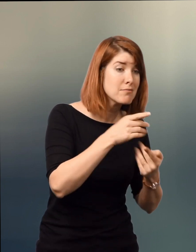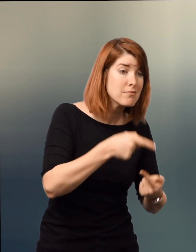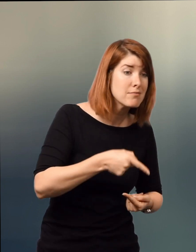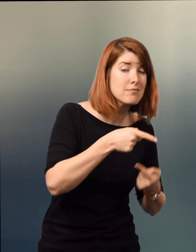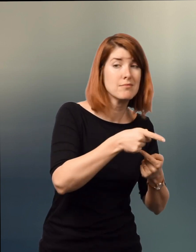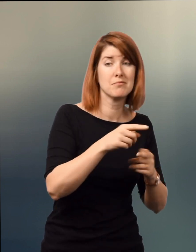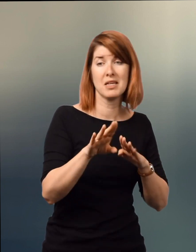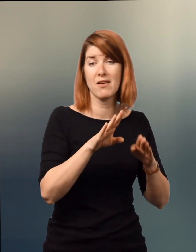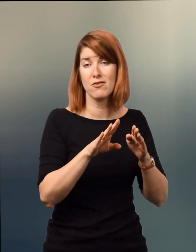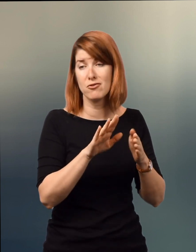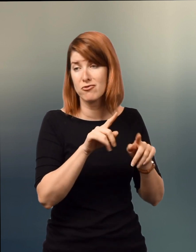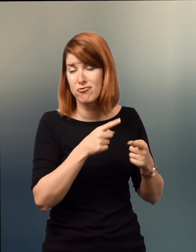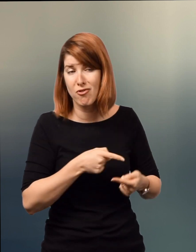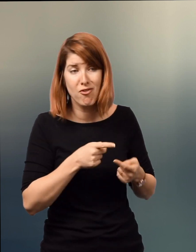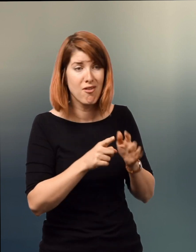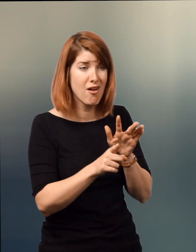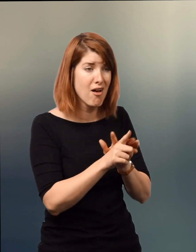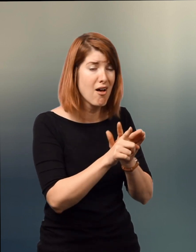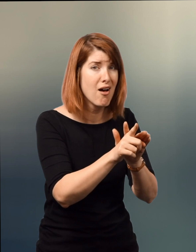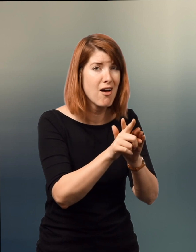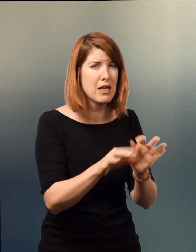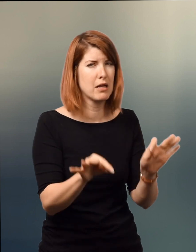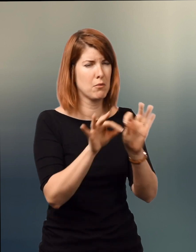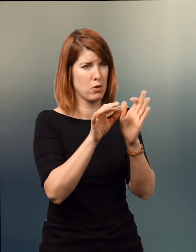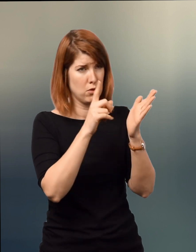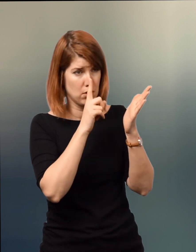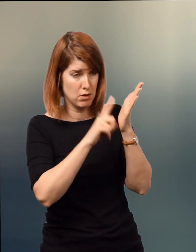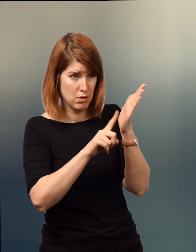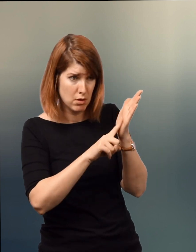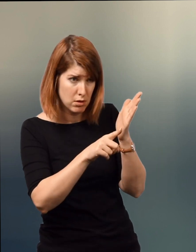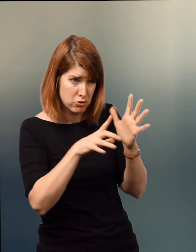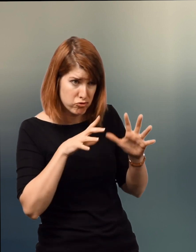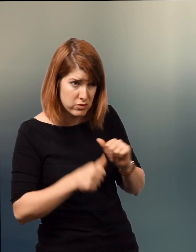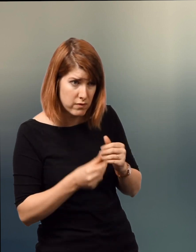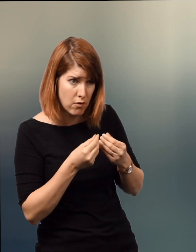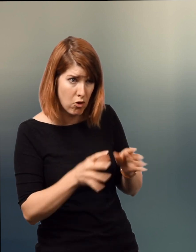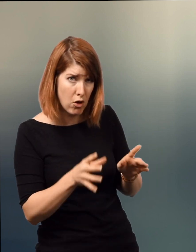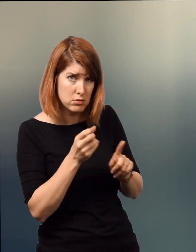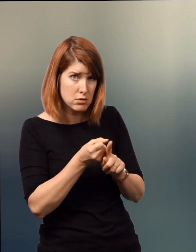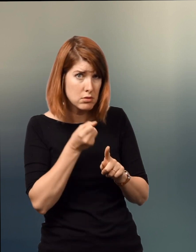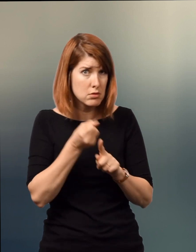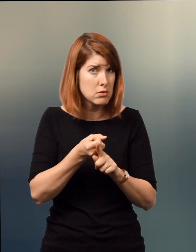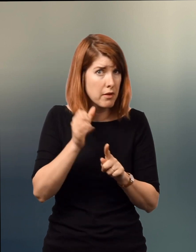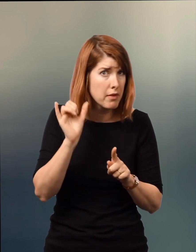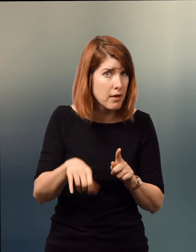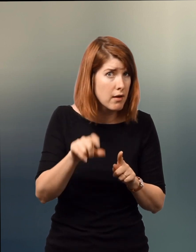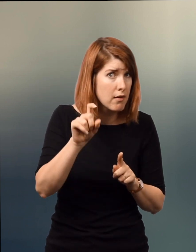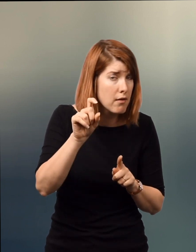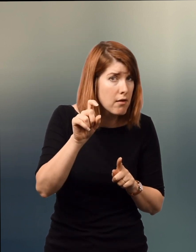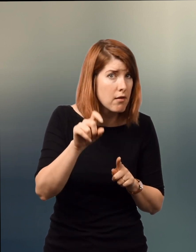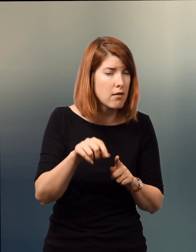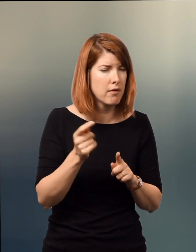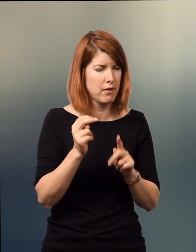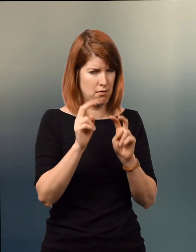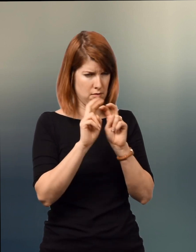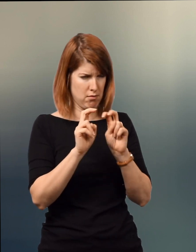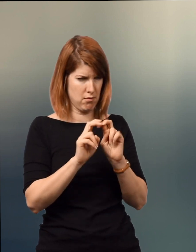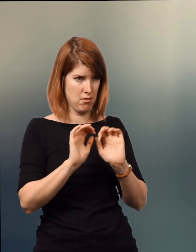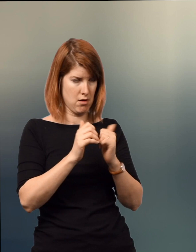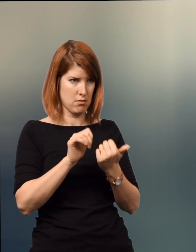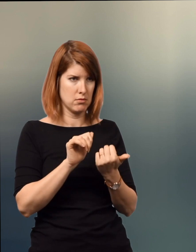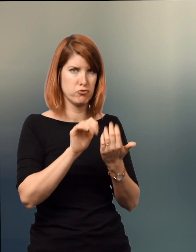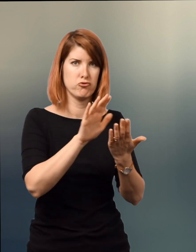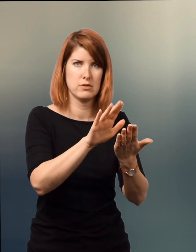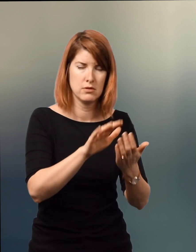when academic or behavioral struggles are present, it's important to look for evidence that grief and loss may be contributors, and then